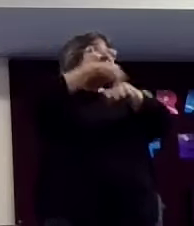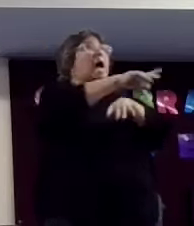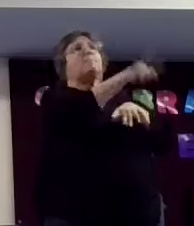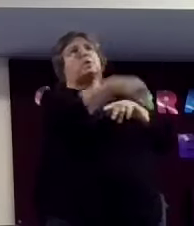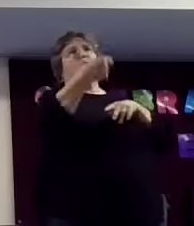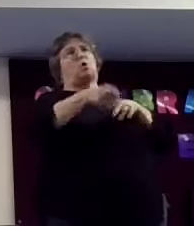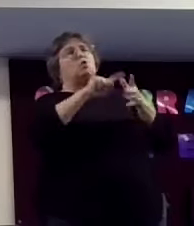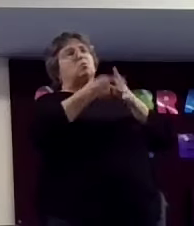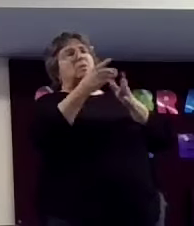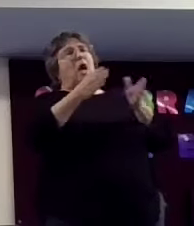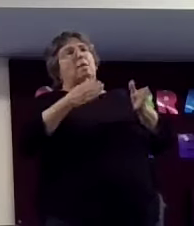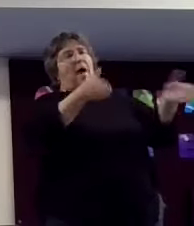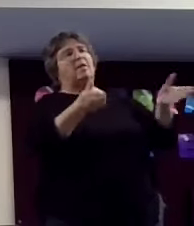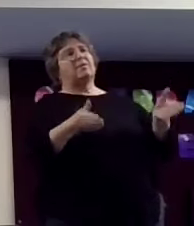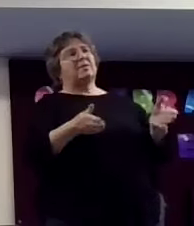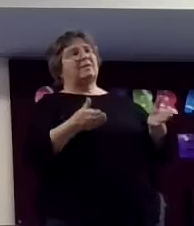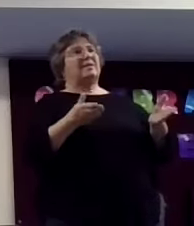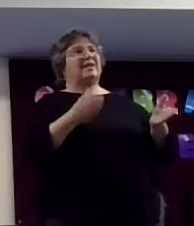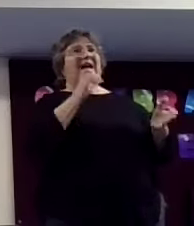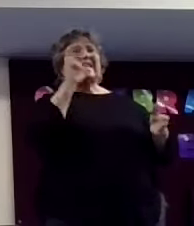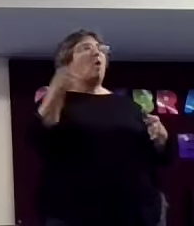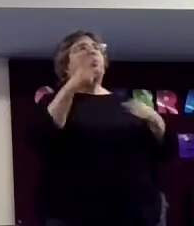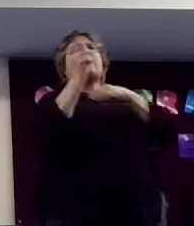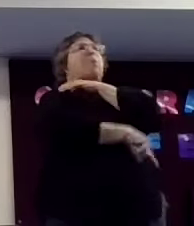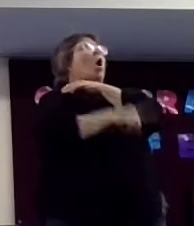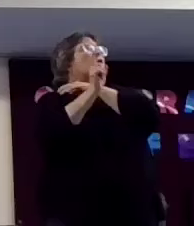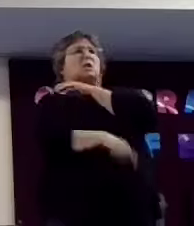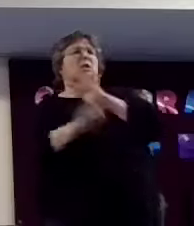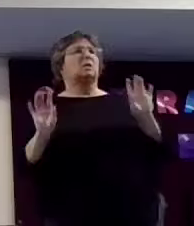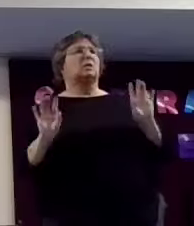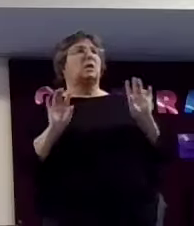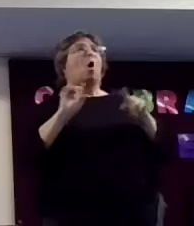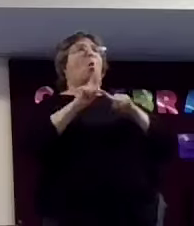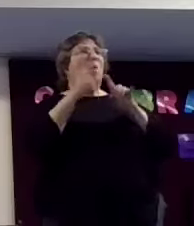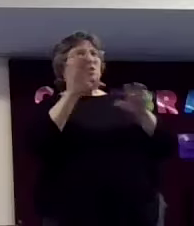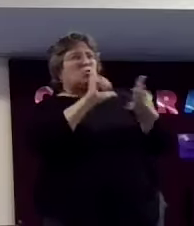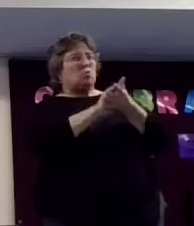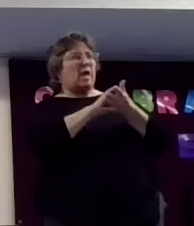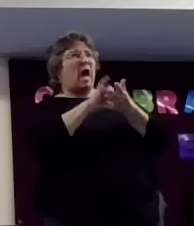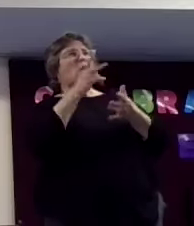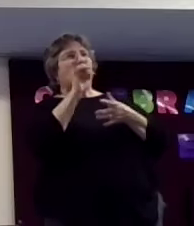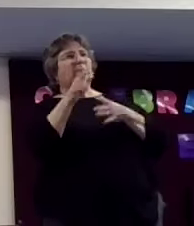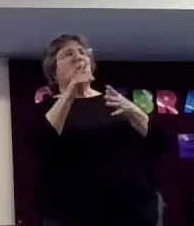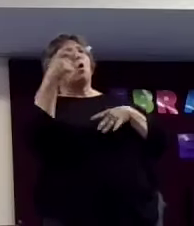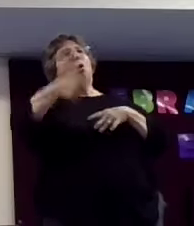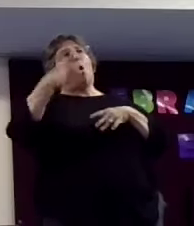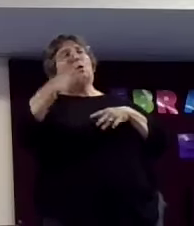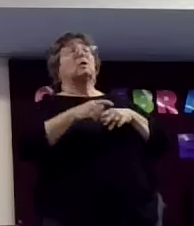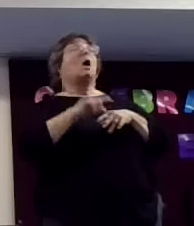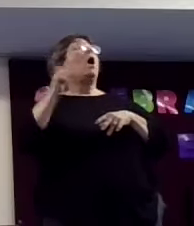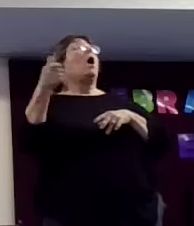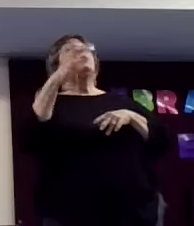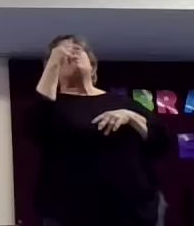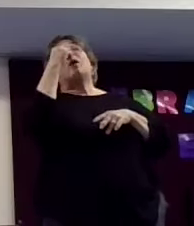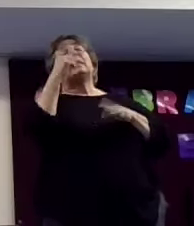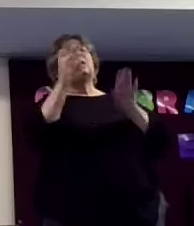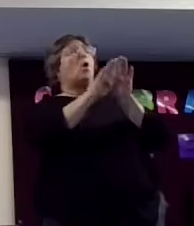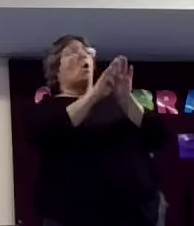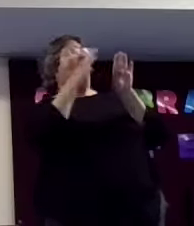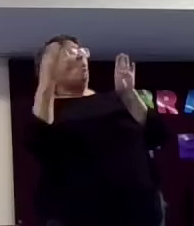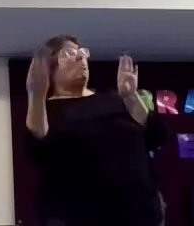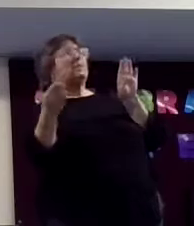started me on this path. So it's not just punishing people when you're doing that in criminal court. And the other one, sort of funny, he opened the